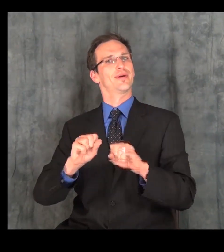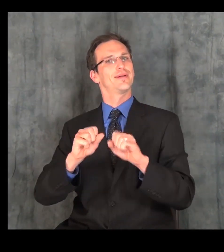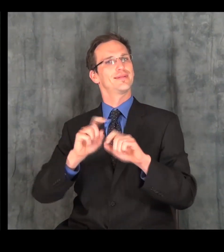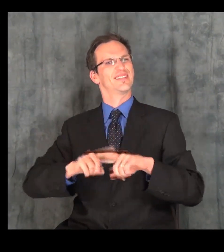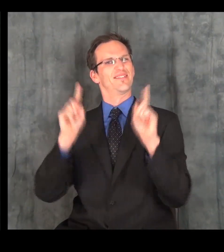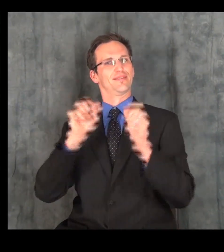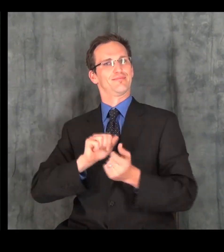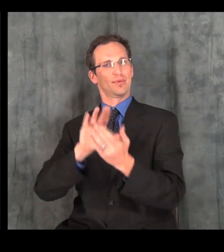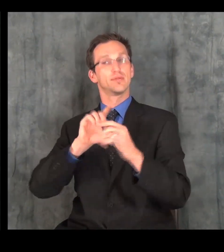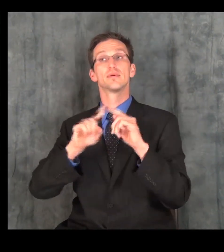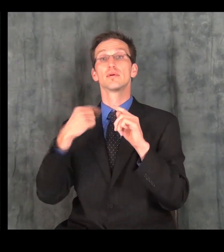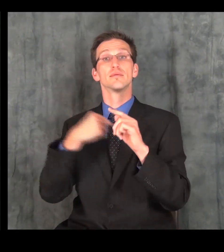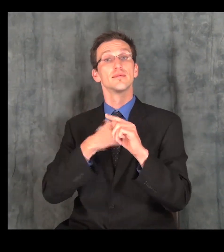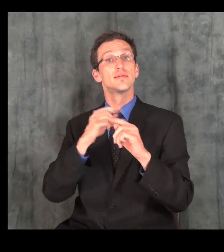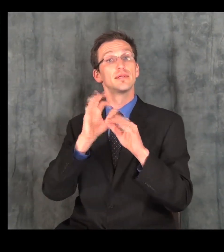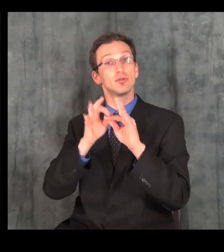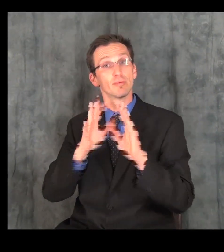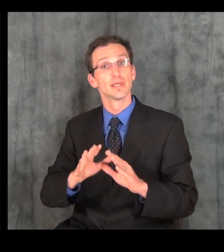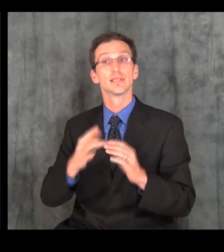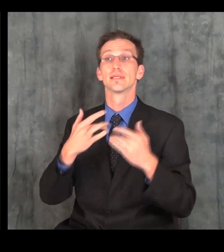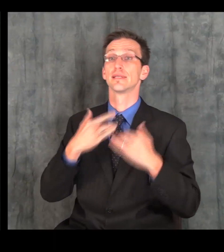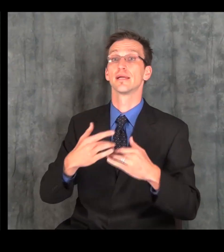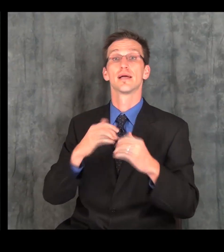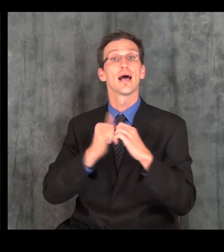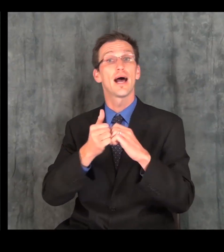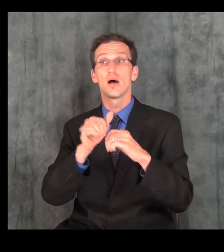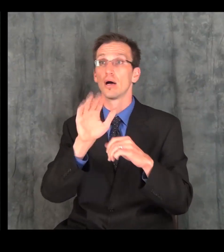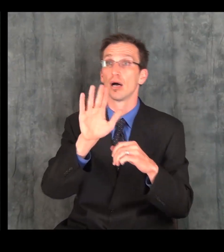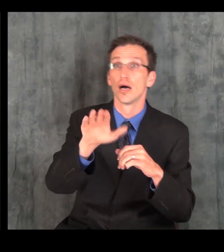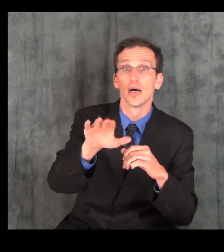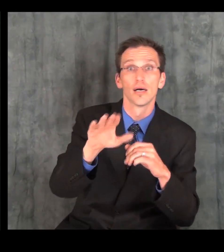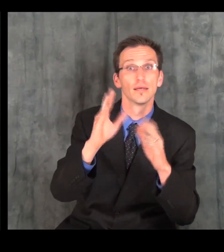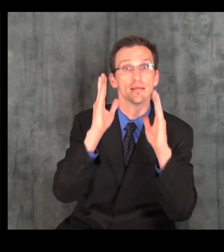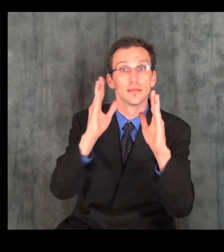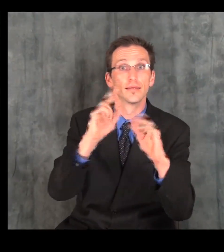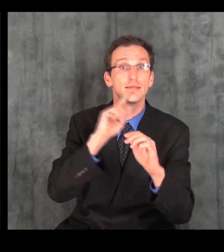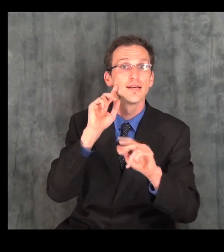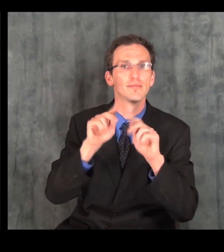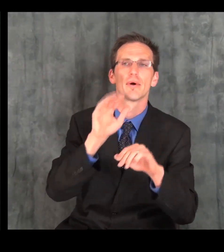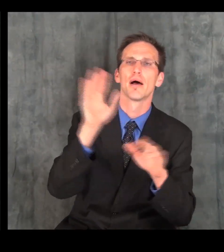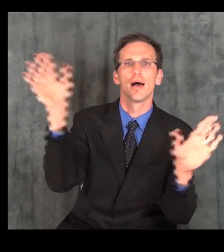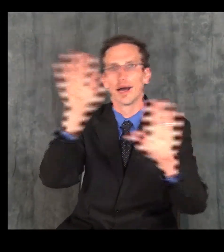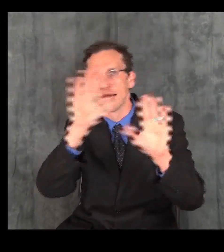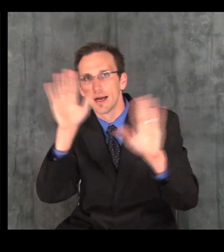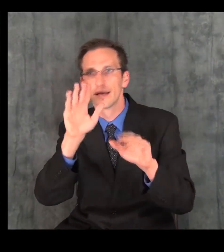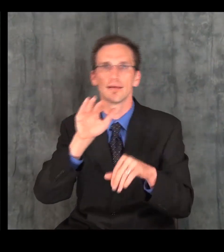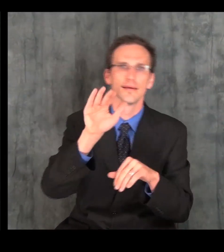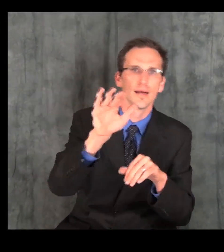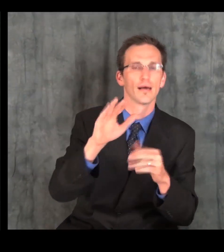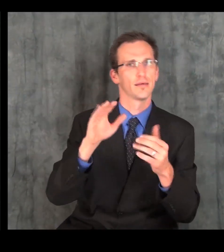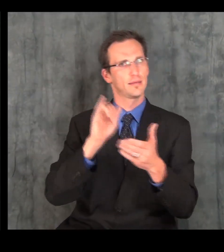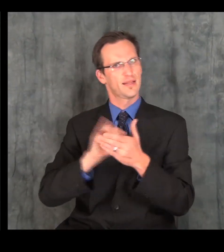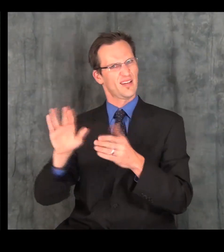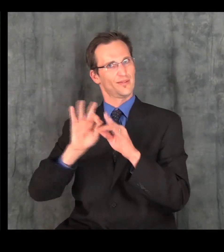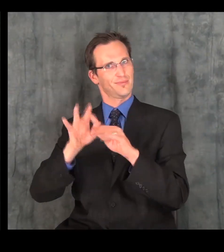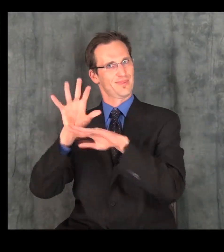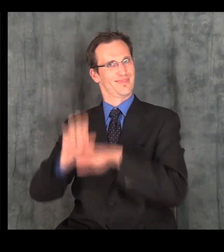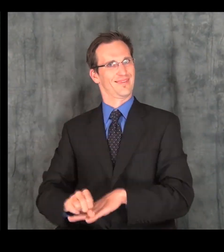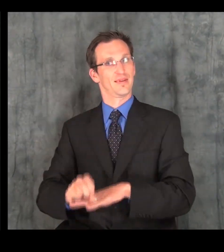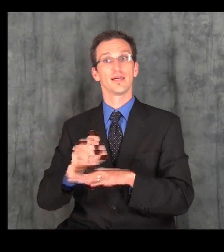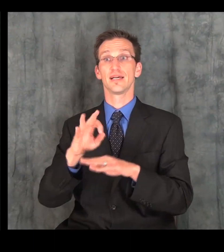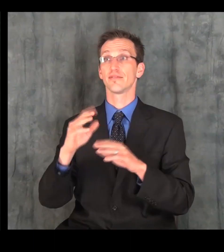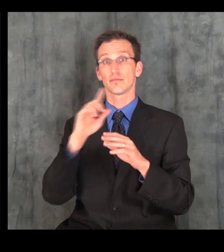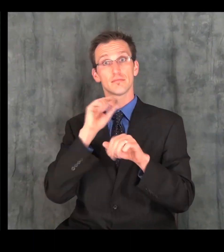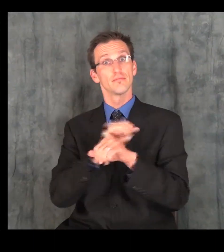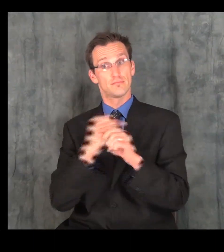deaf people's attention visually by waving or tapping. So that was her instinct, was to do that, because if she'd been face to face with him, that's what she